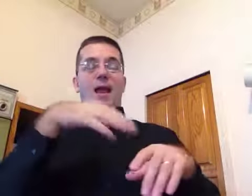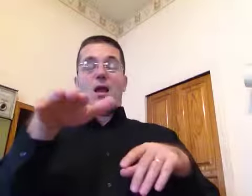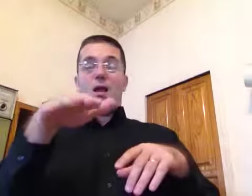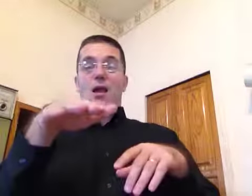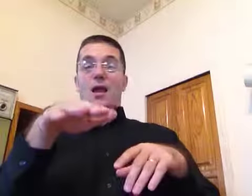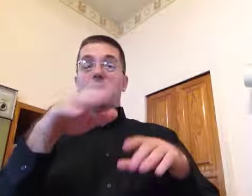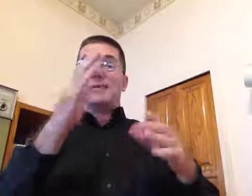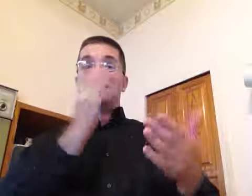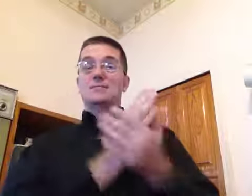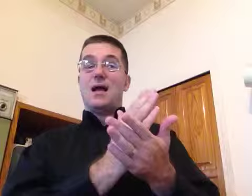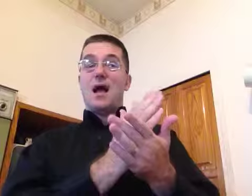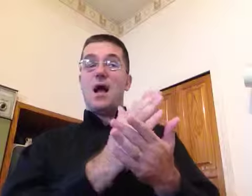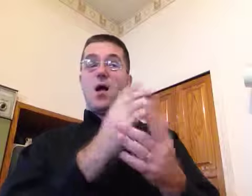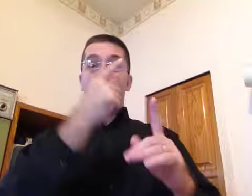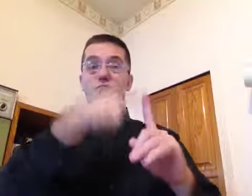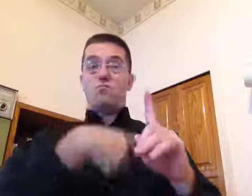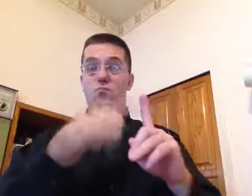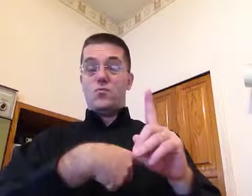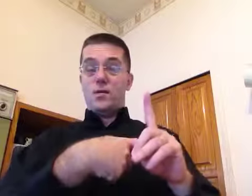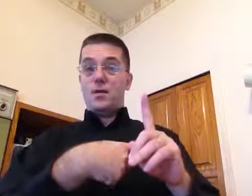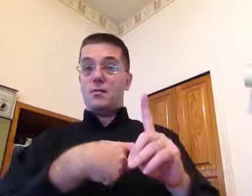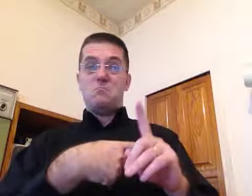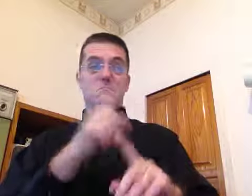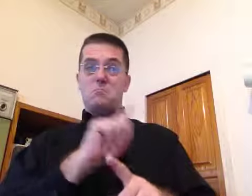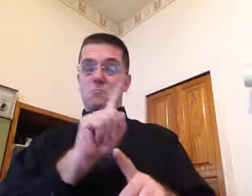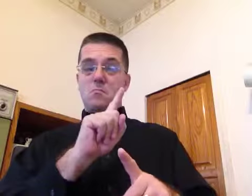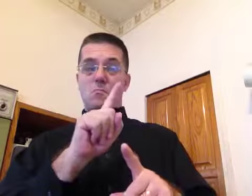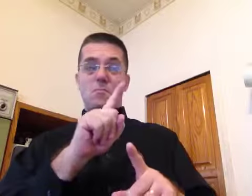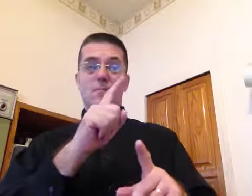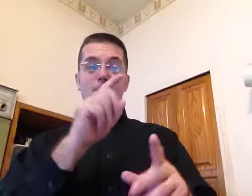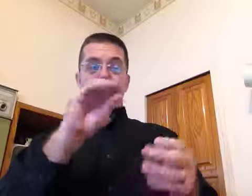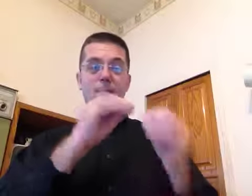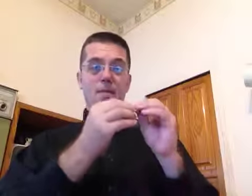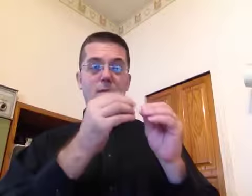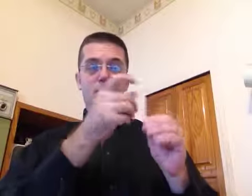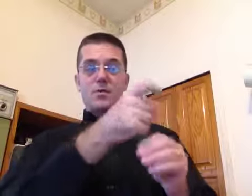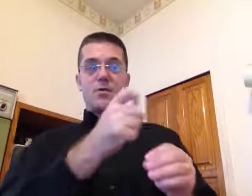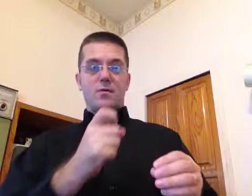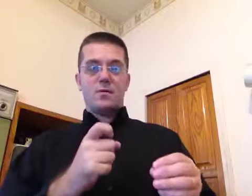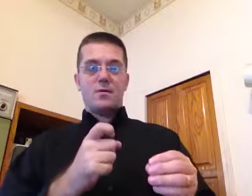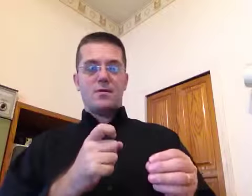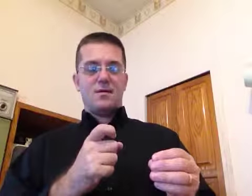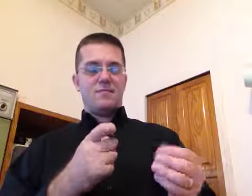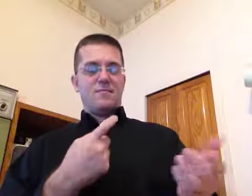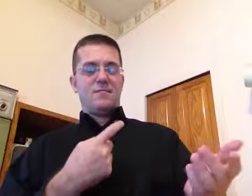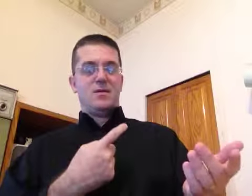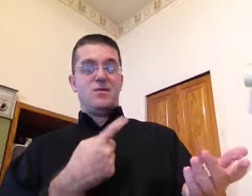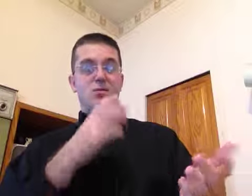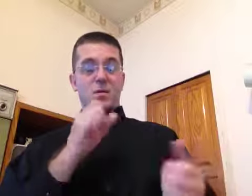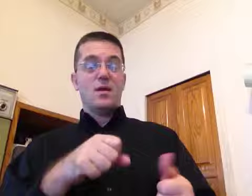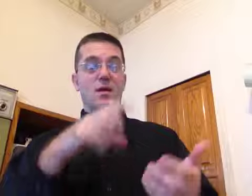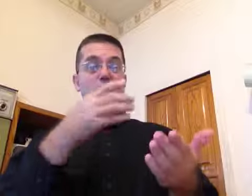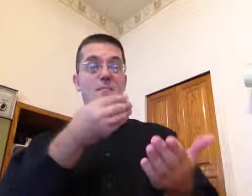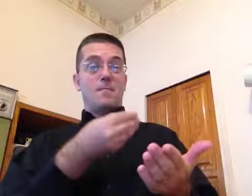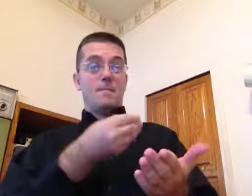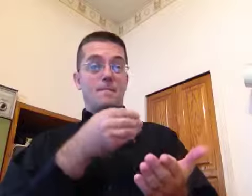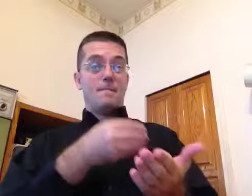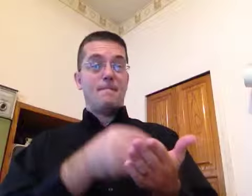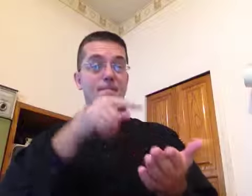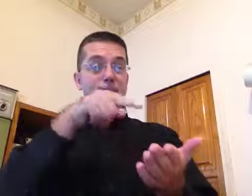till February, and the numbers you're giving me, you're going to be able to pay cash for something by February, or so stinking